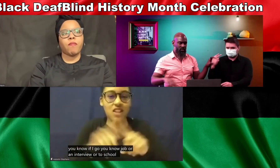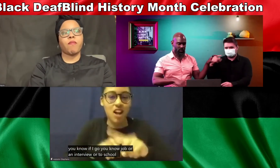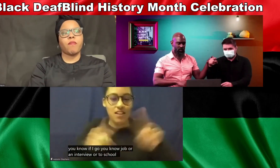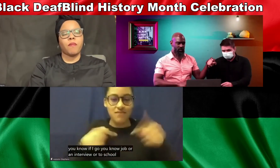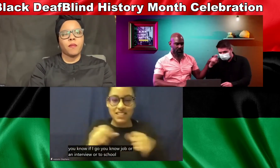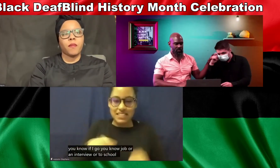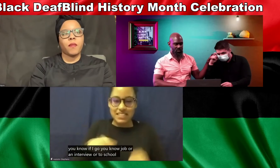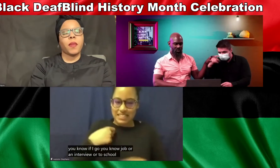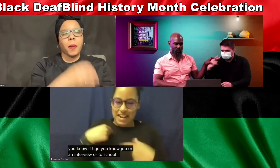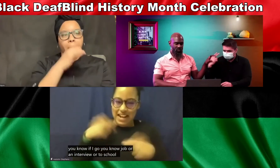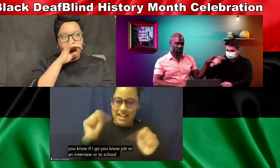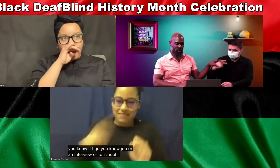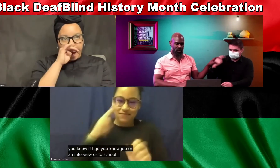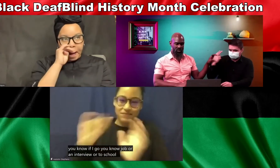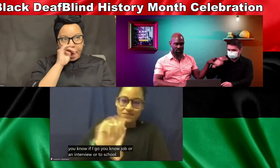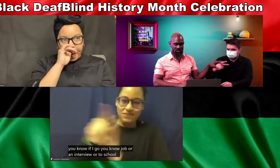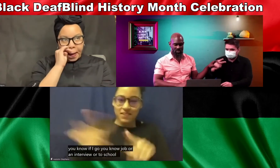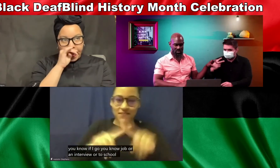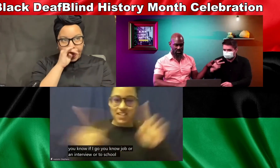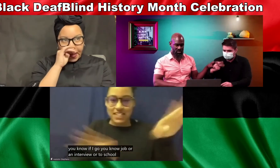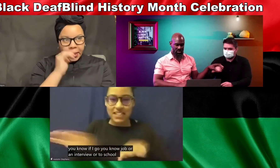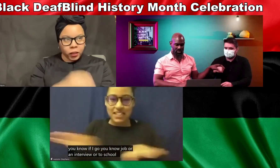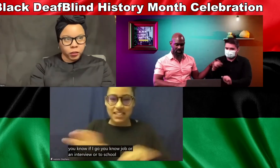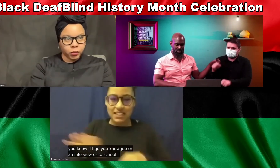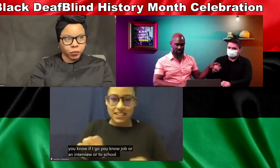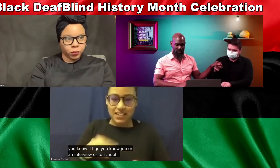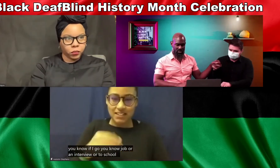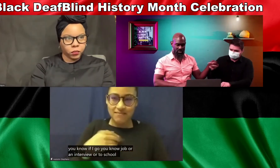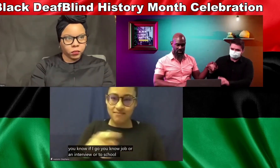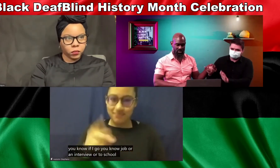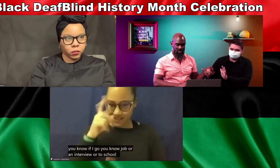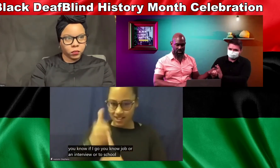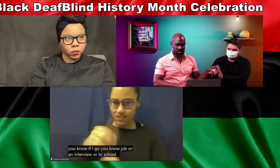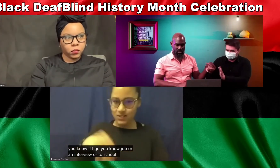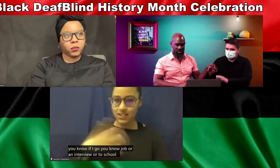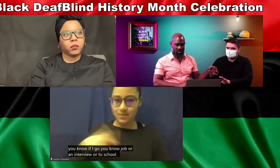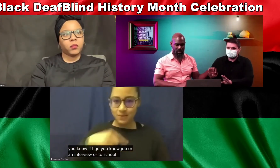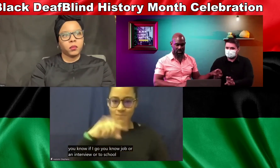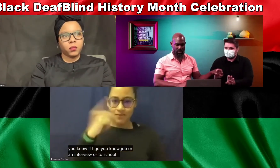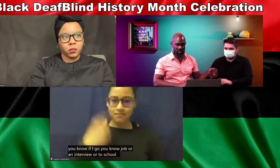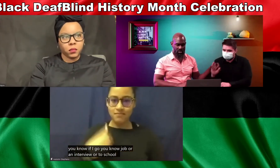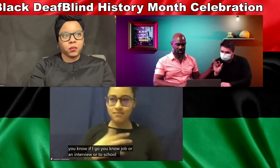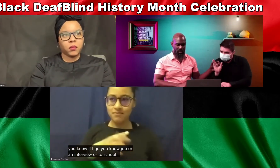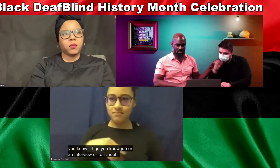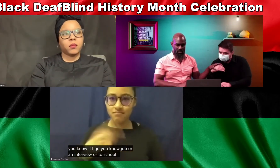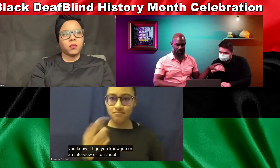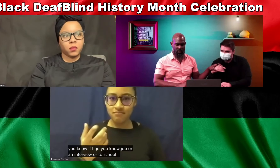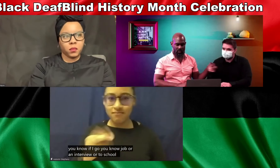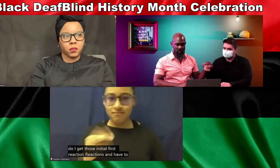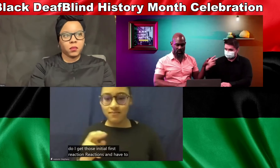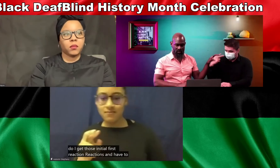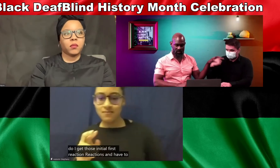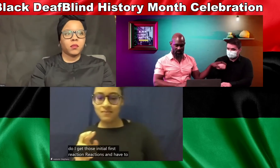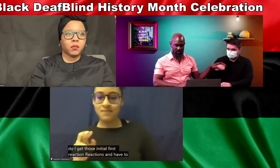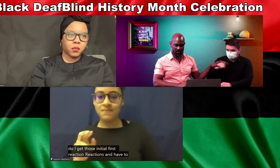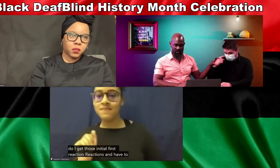you know, I get those initial first reactions and have to explain how I identify